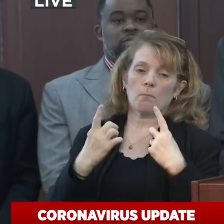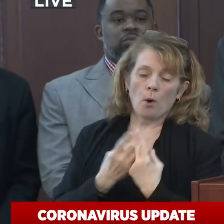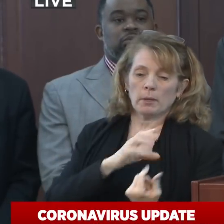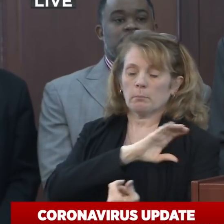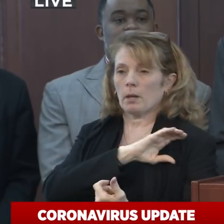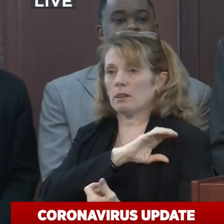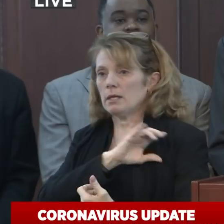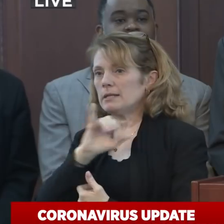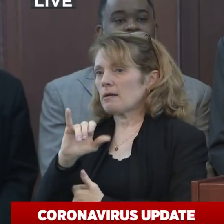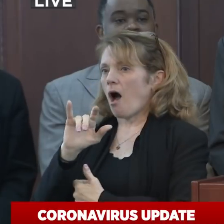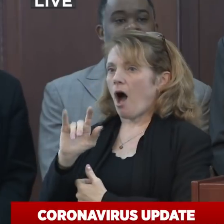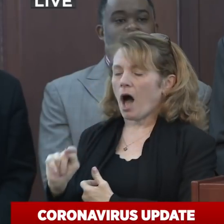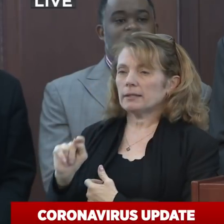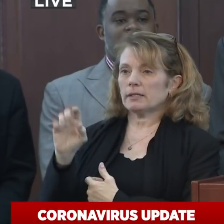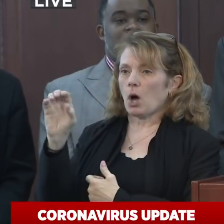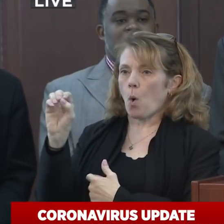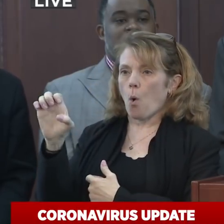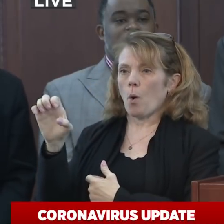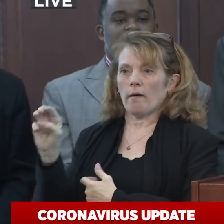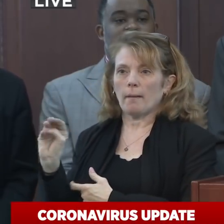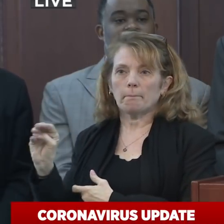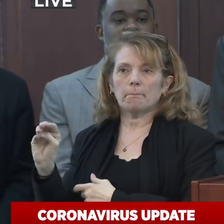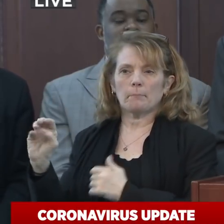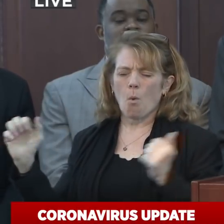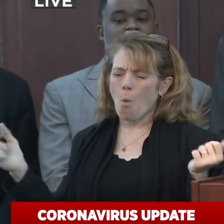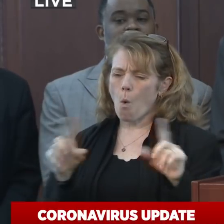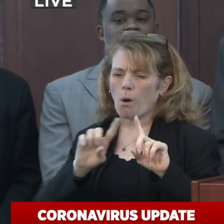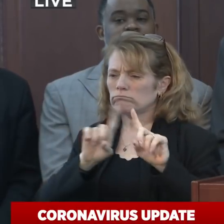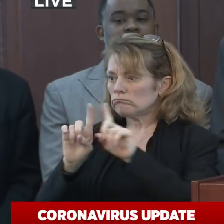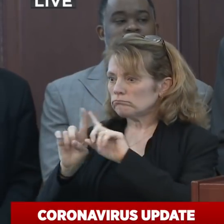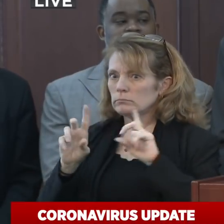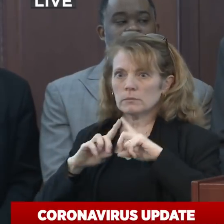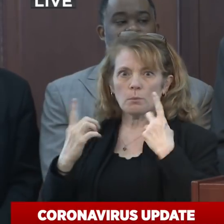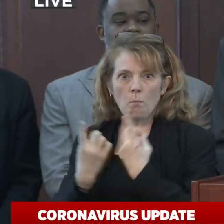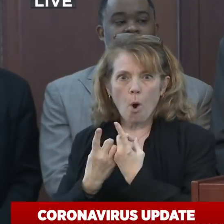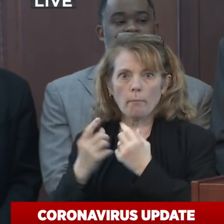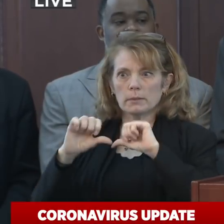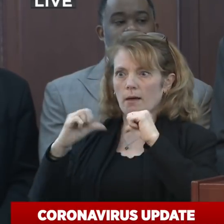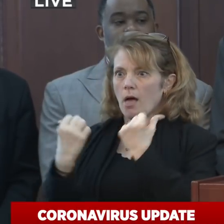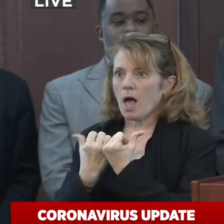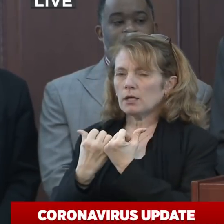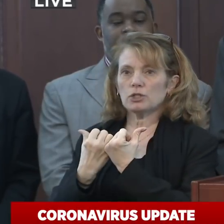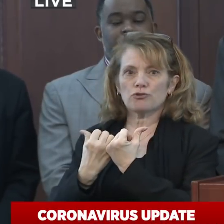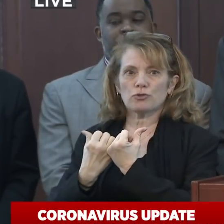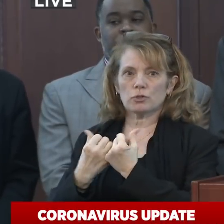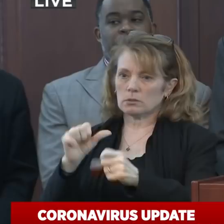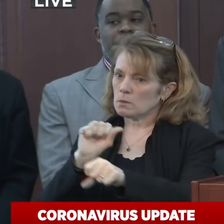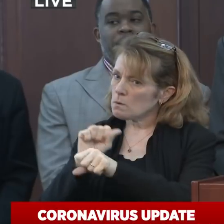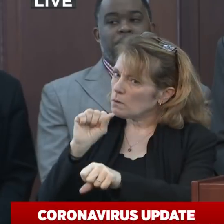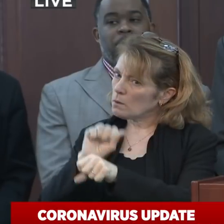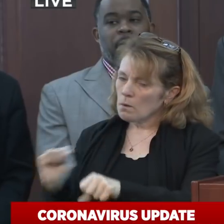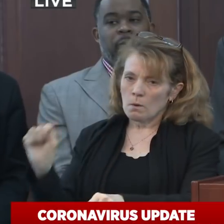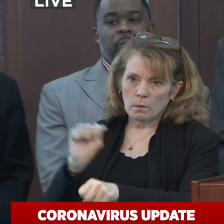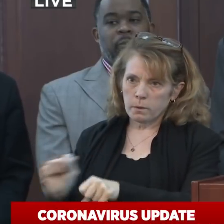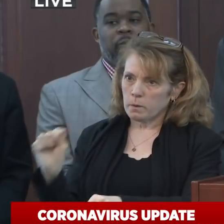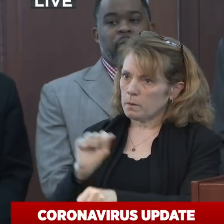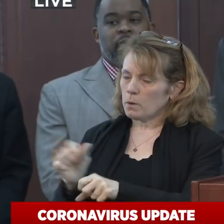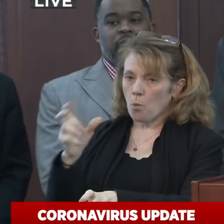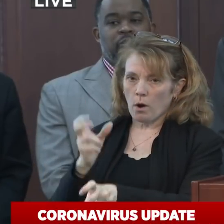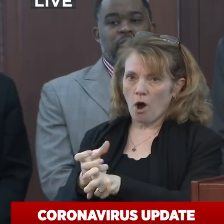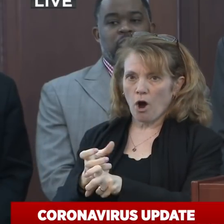department, IT, so many departments and agencies are on the front lines working hard, and I don't